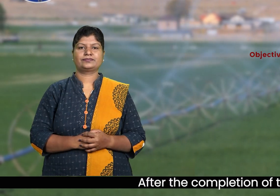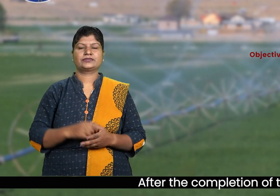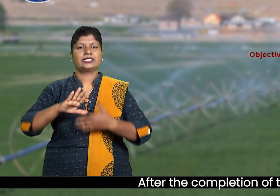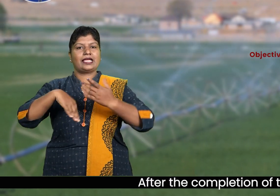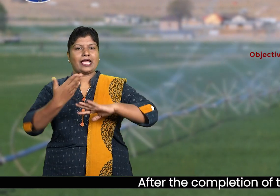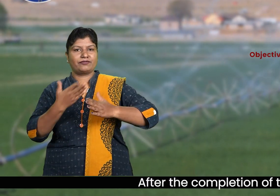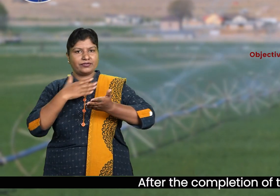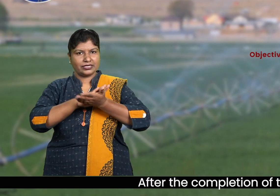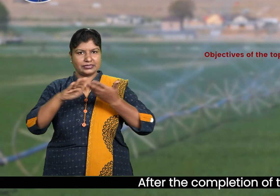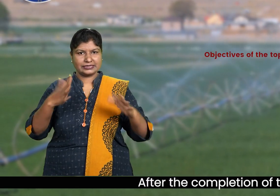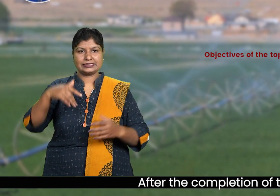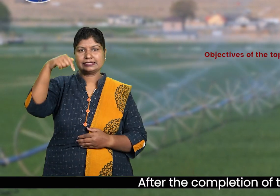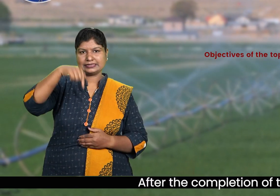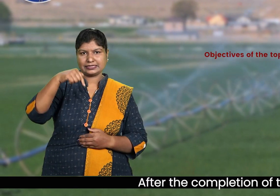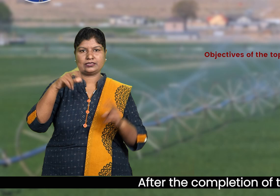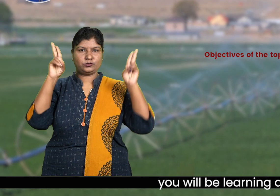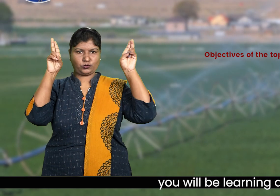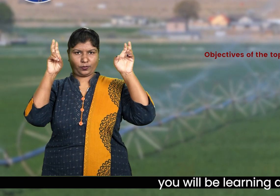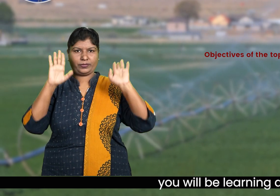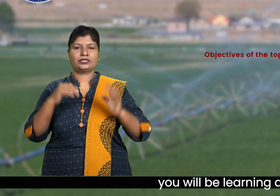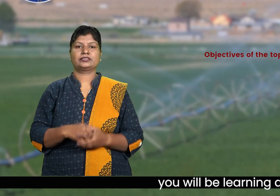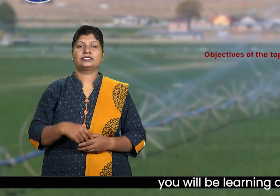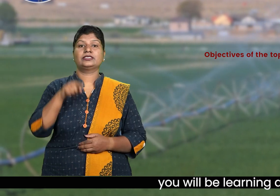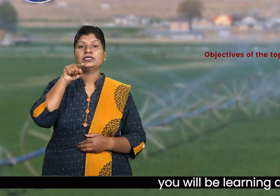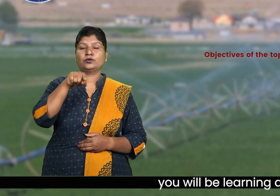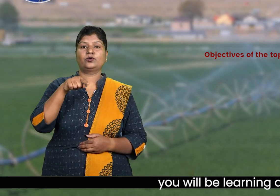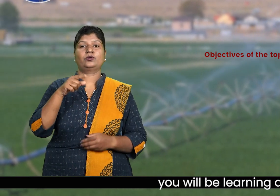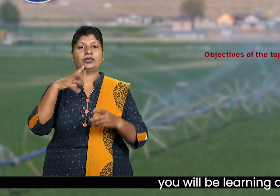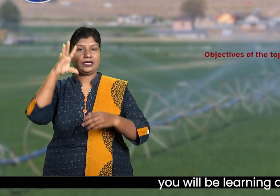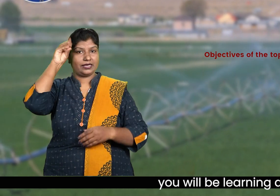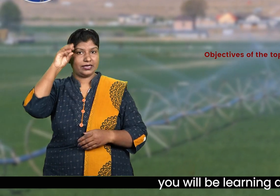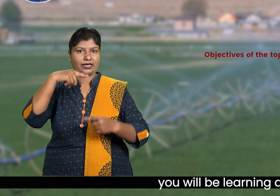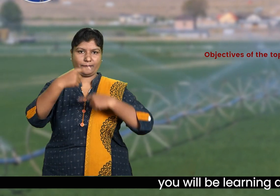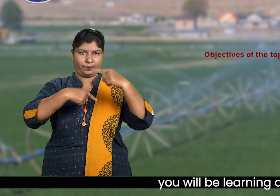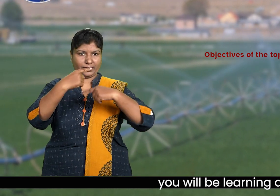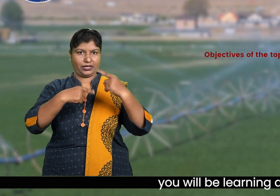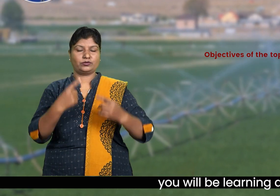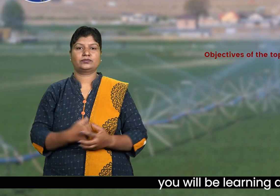After the completion of this topic, you will be learning about